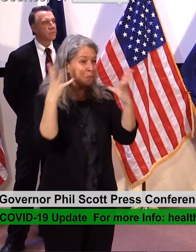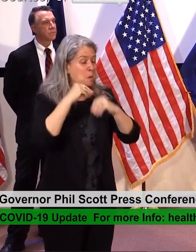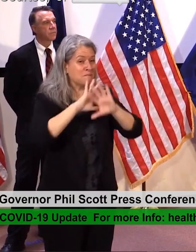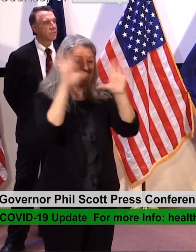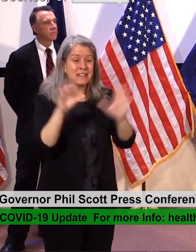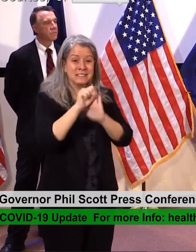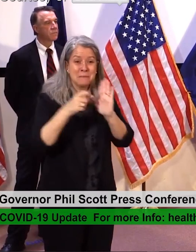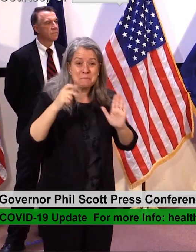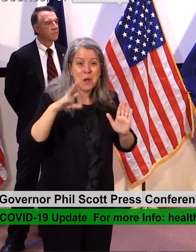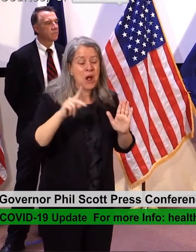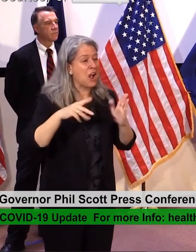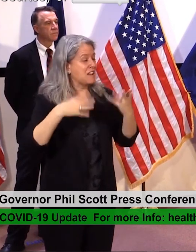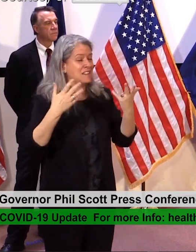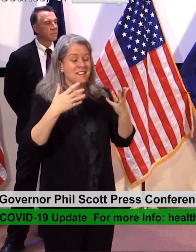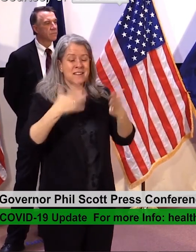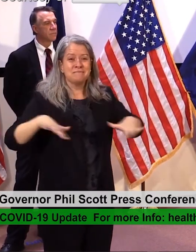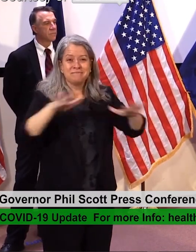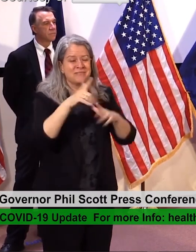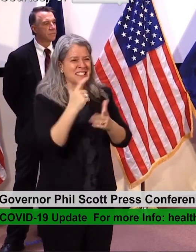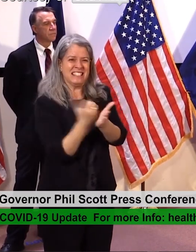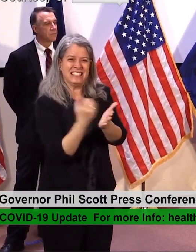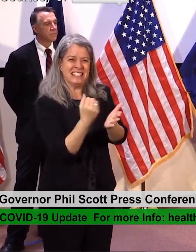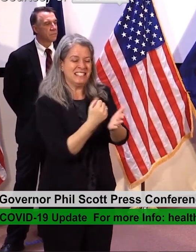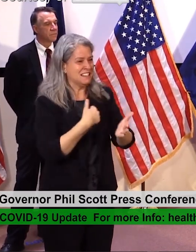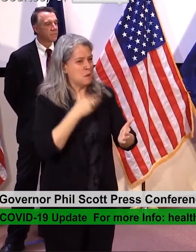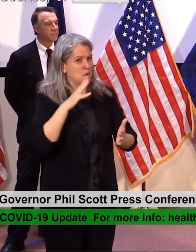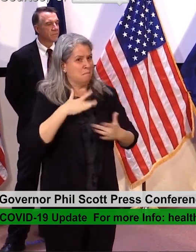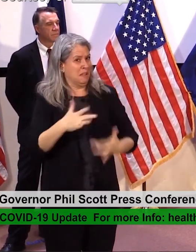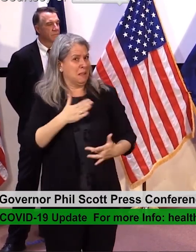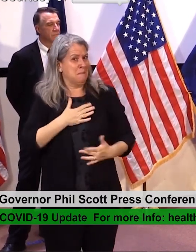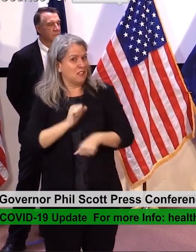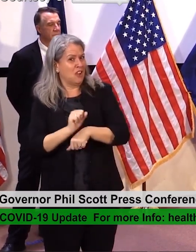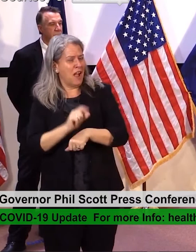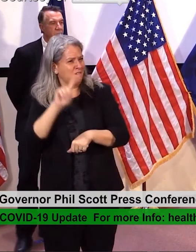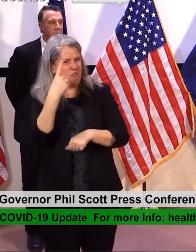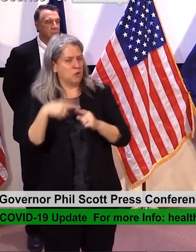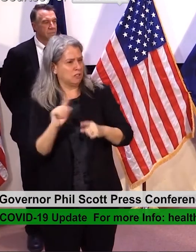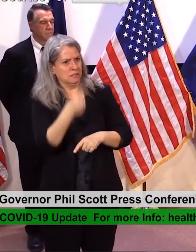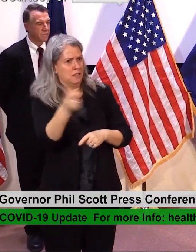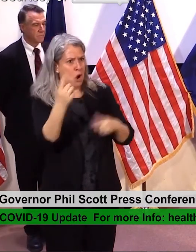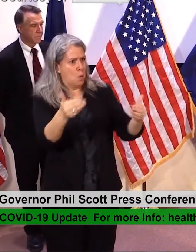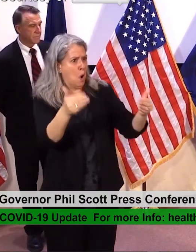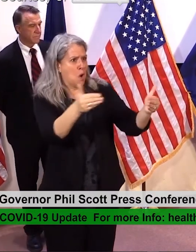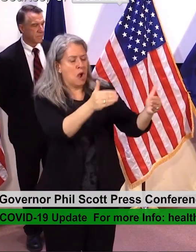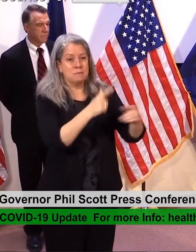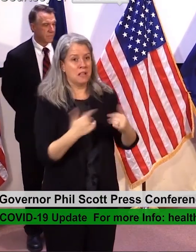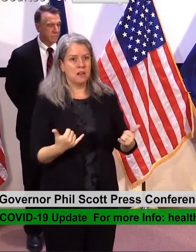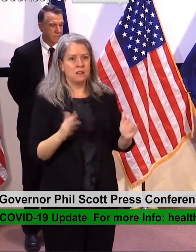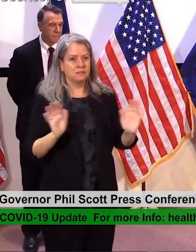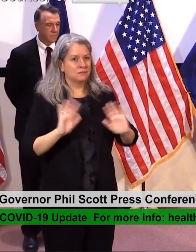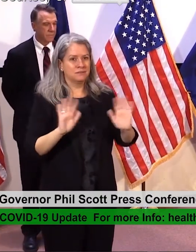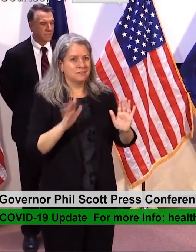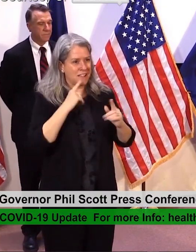particular our state parks and state lands, have to offer in terms of outdoor recreation opportunities. But in these unprecedented times, it's important